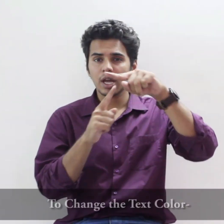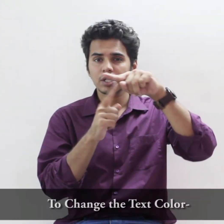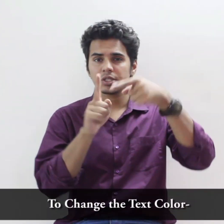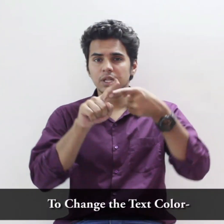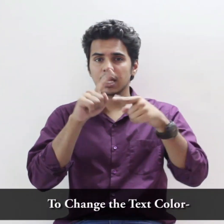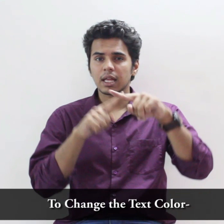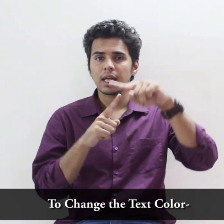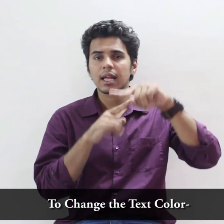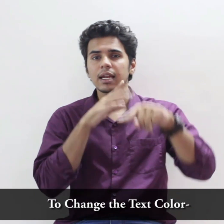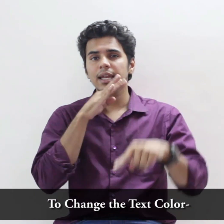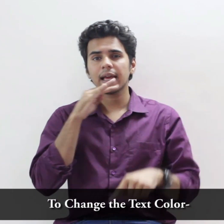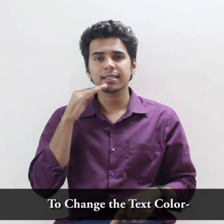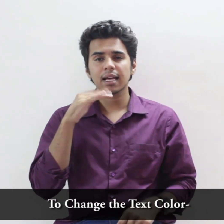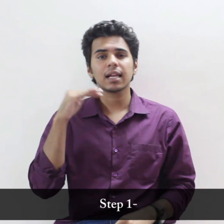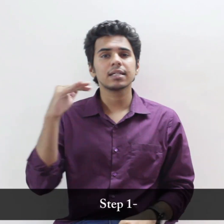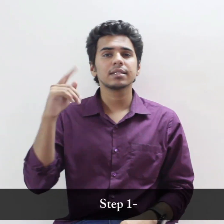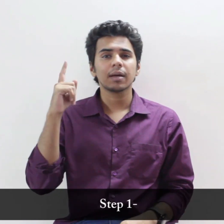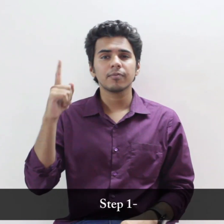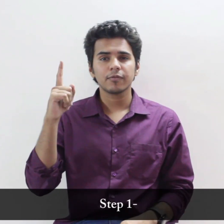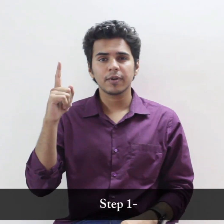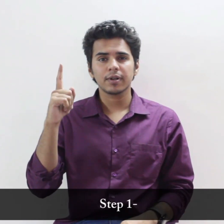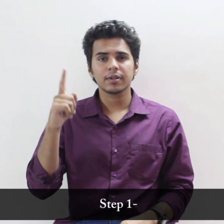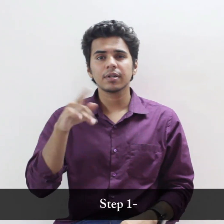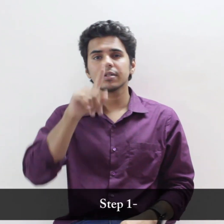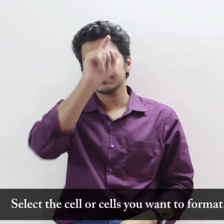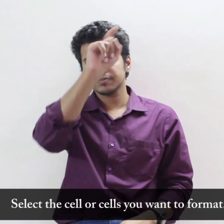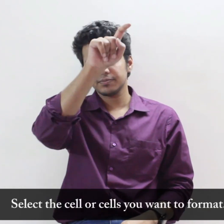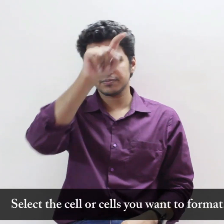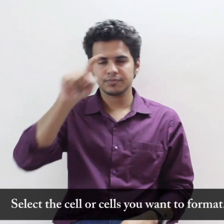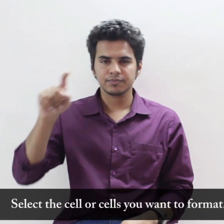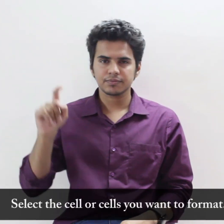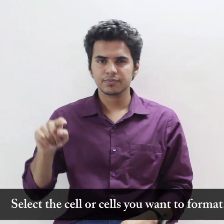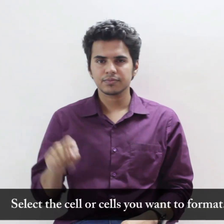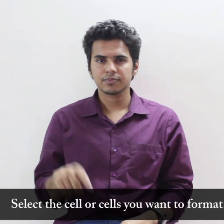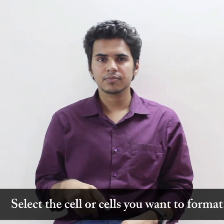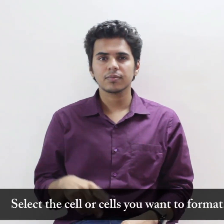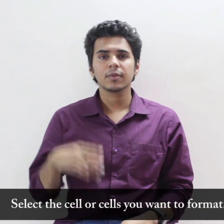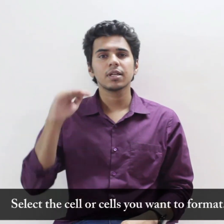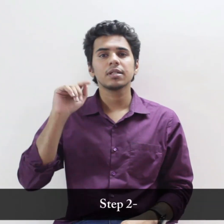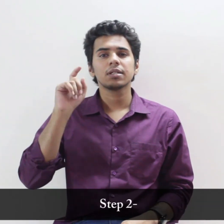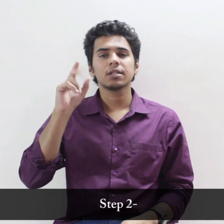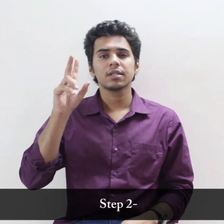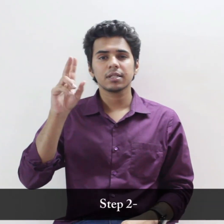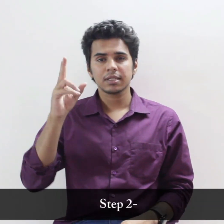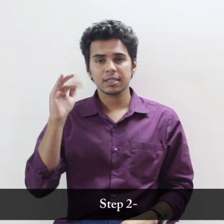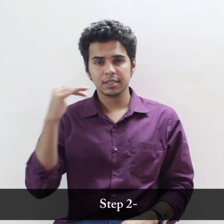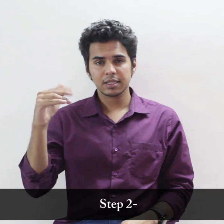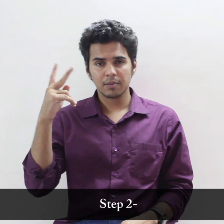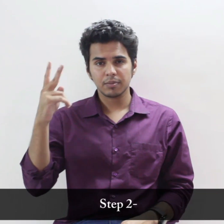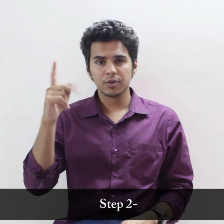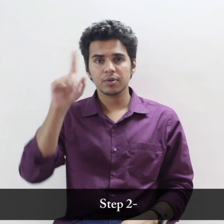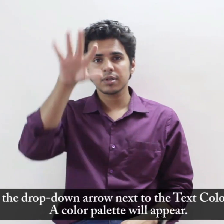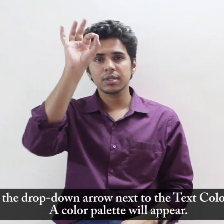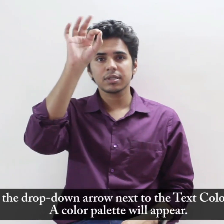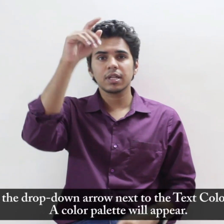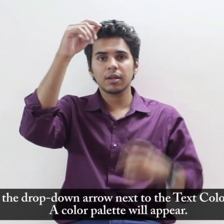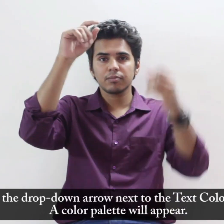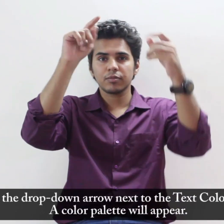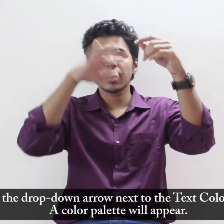To change the text color, Step 1. Select the cell or cells you want to format. Step 2. Left-click